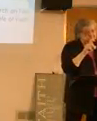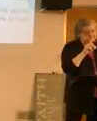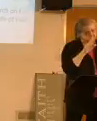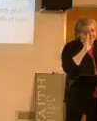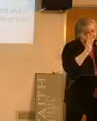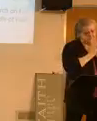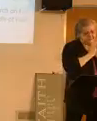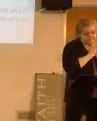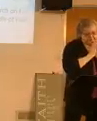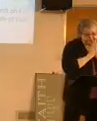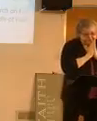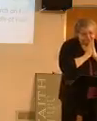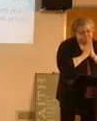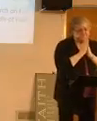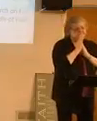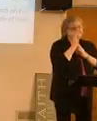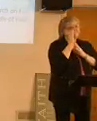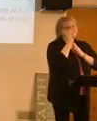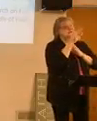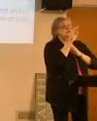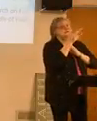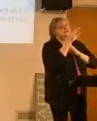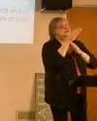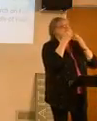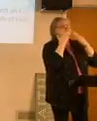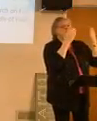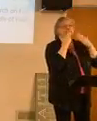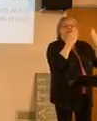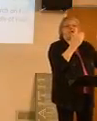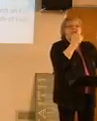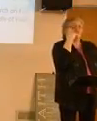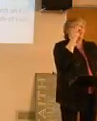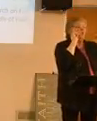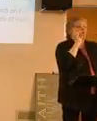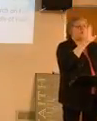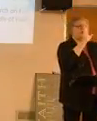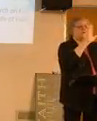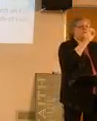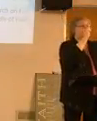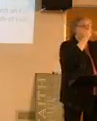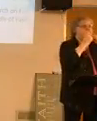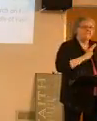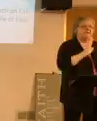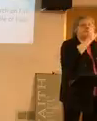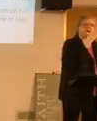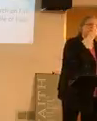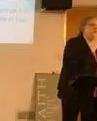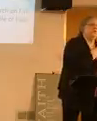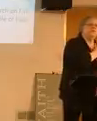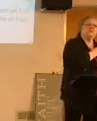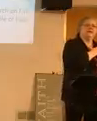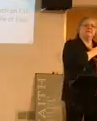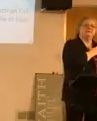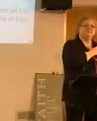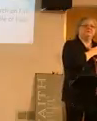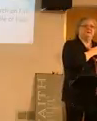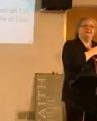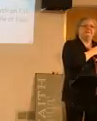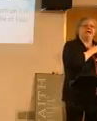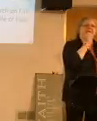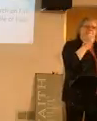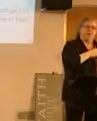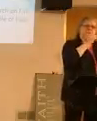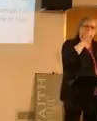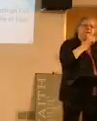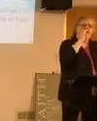Lord, we come to you this morning and thank you for the wonderful blessing of your grace that we